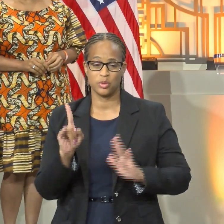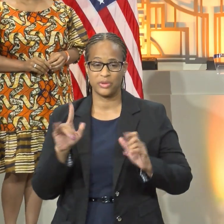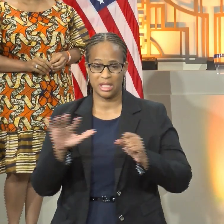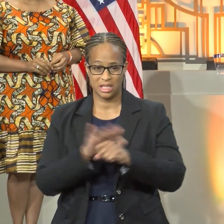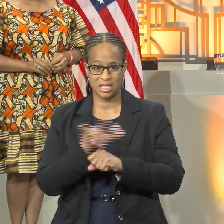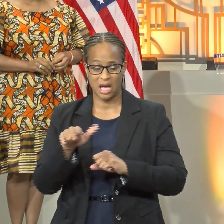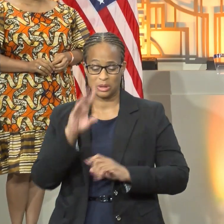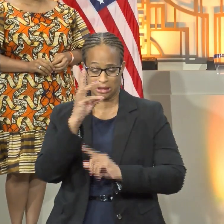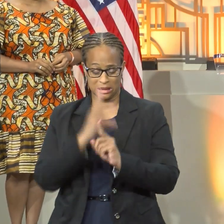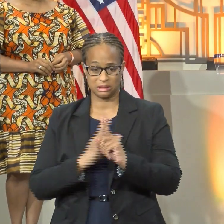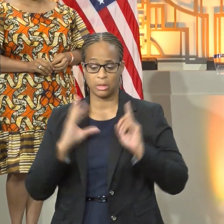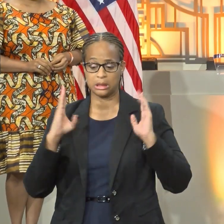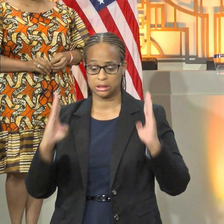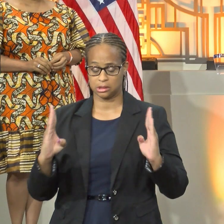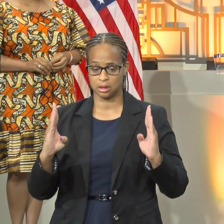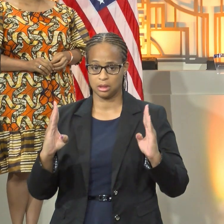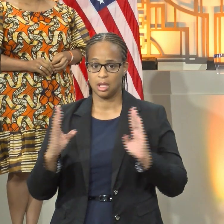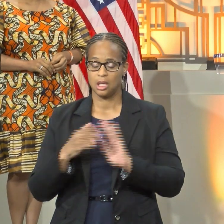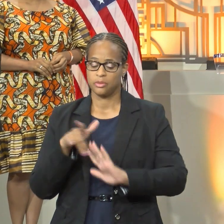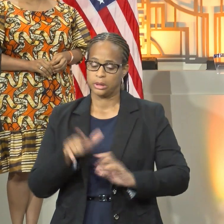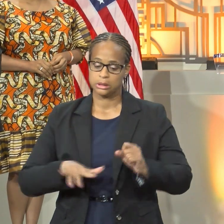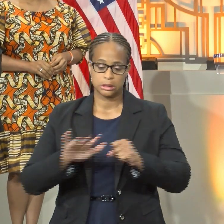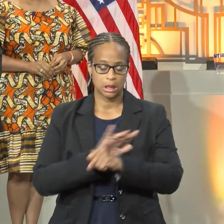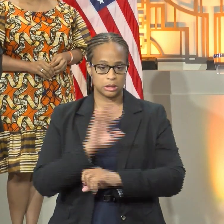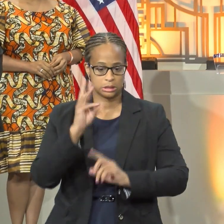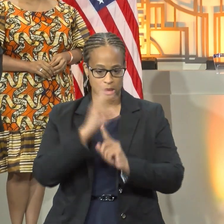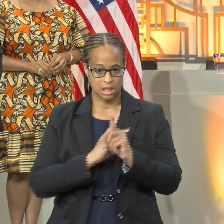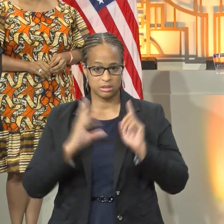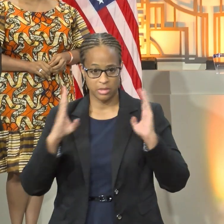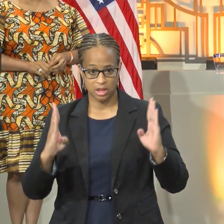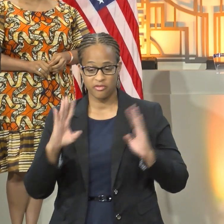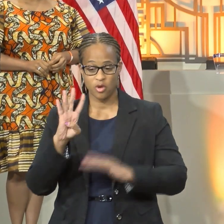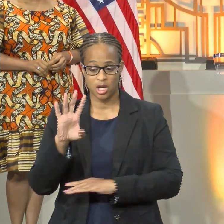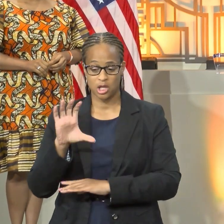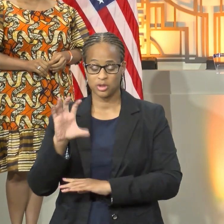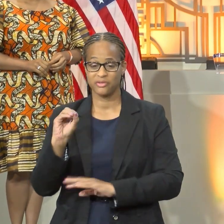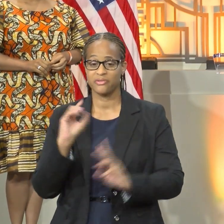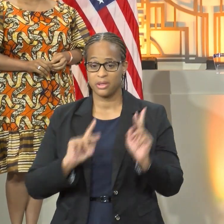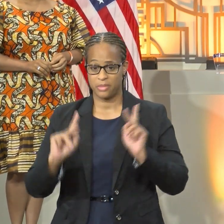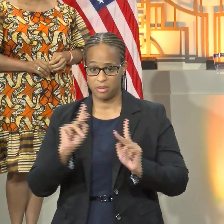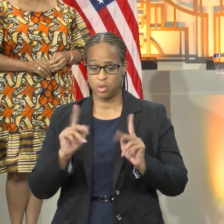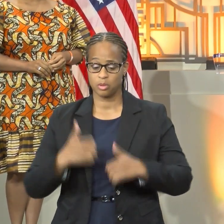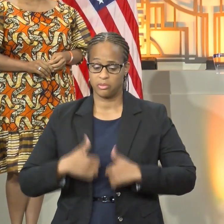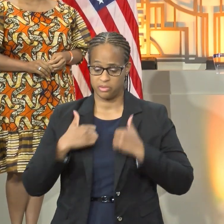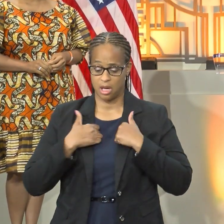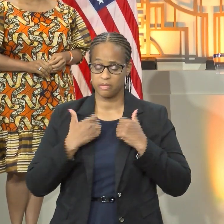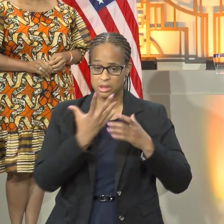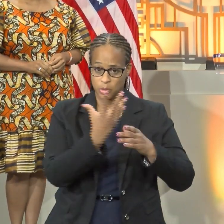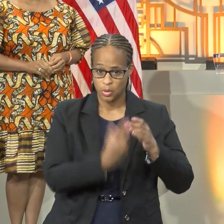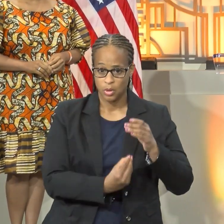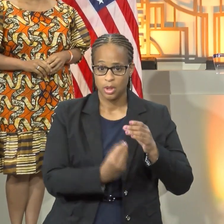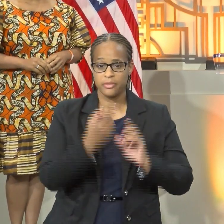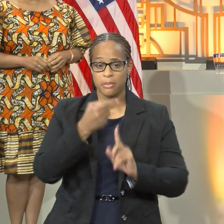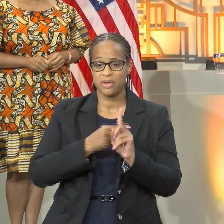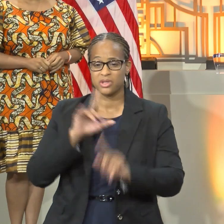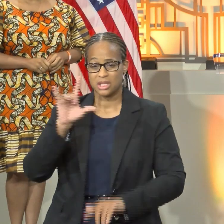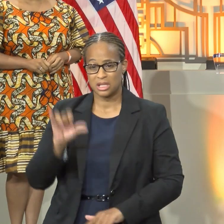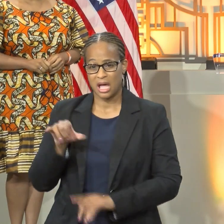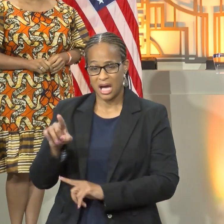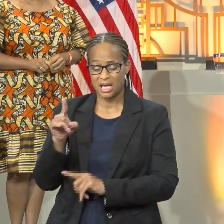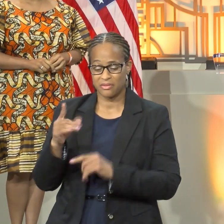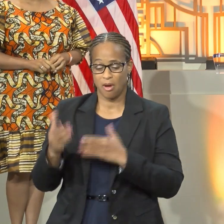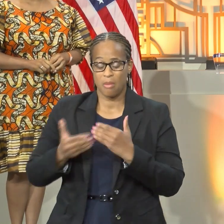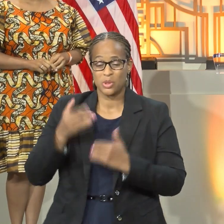entire 6 months. Throughout the entire 6 months, 450 people who have lost their lives. In the month of July, we have lost